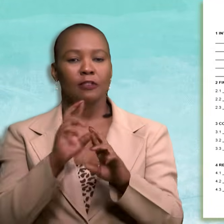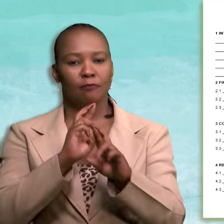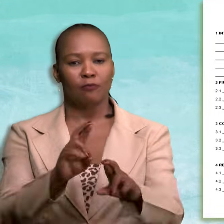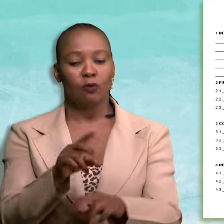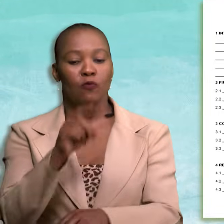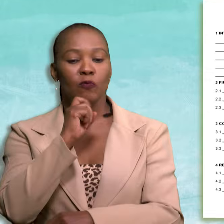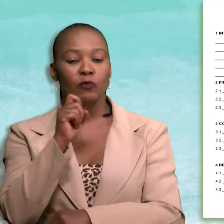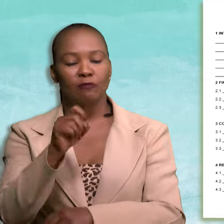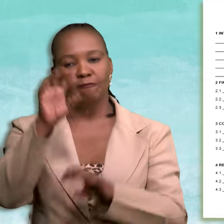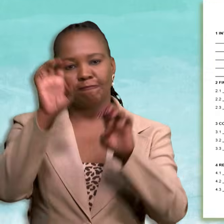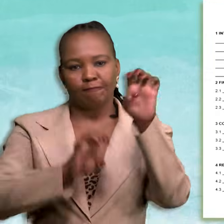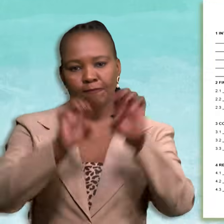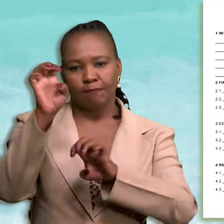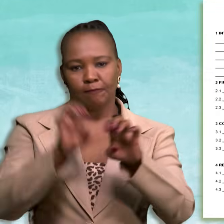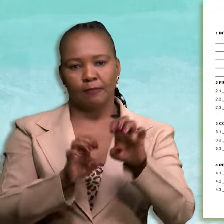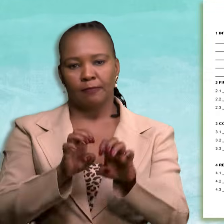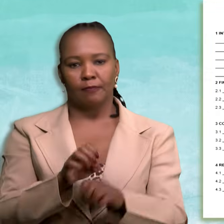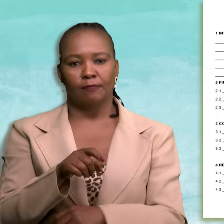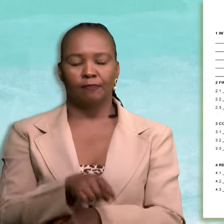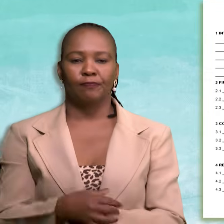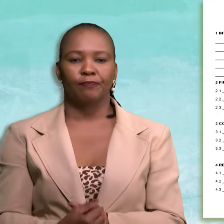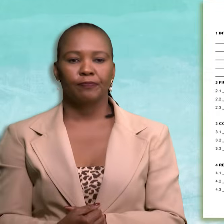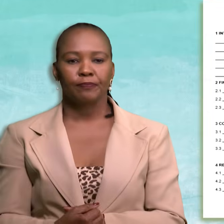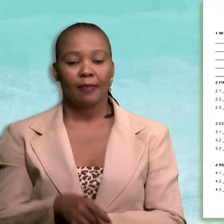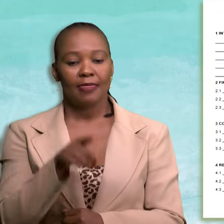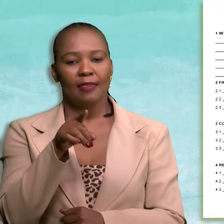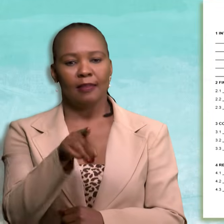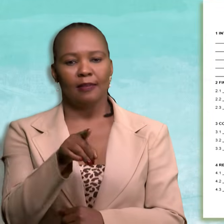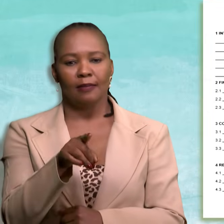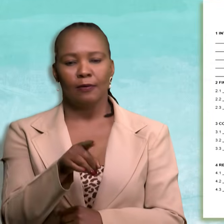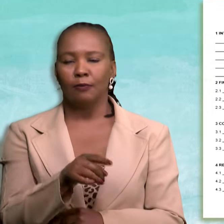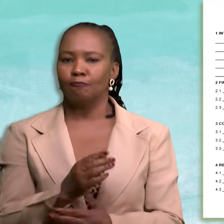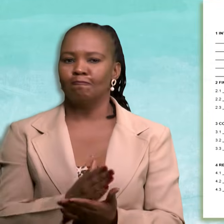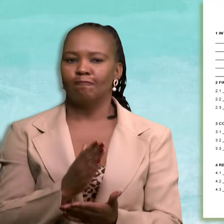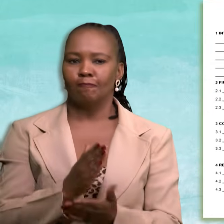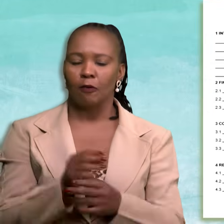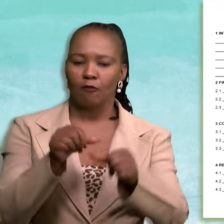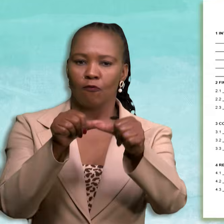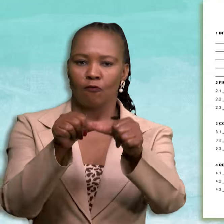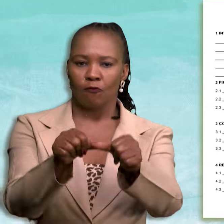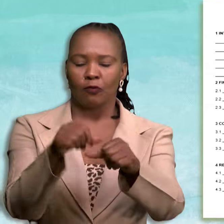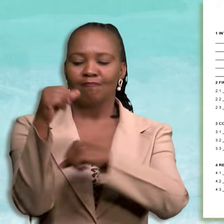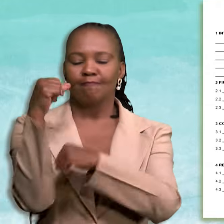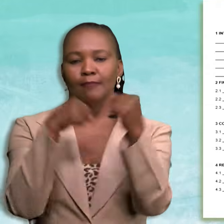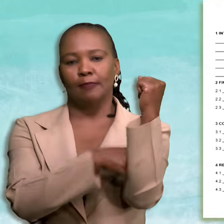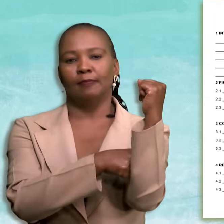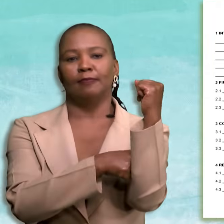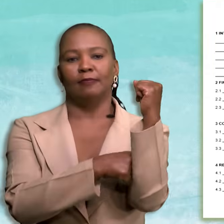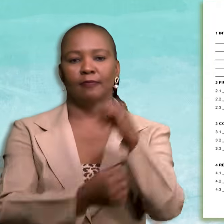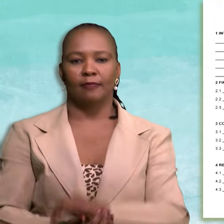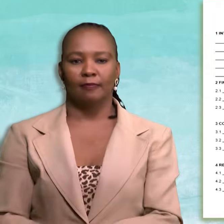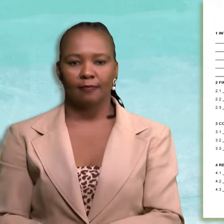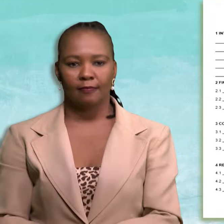and this is what we use for the assessments in this course. It is very concise and follows a